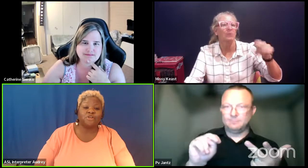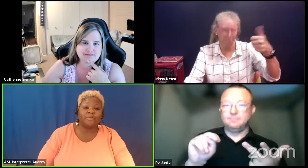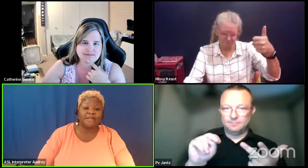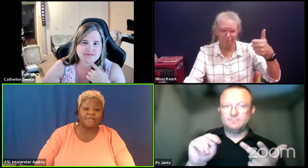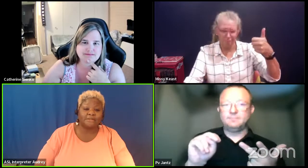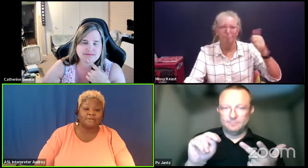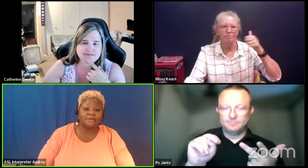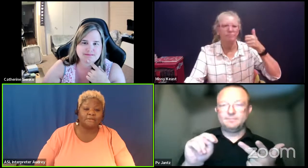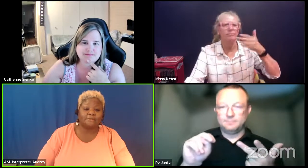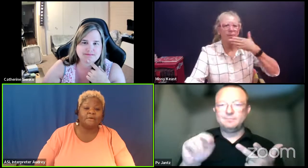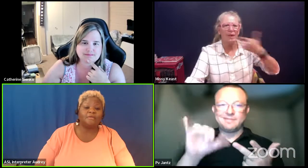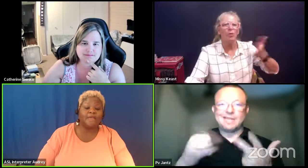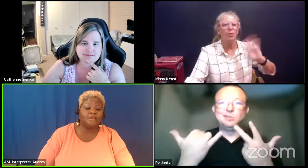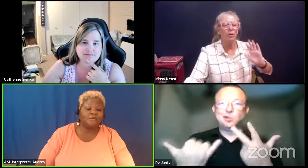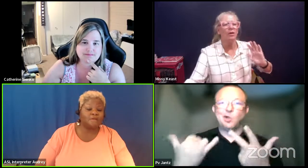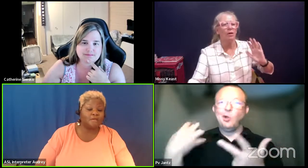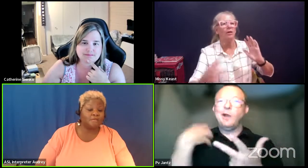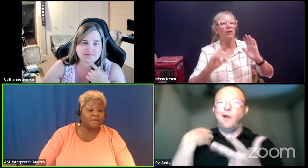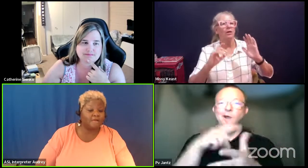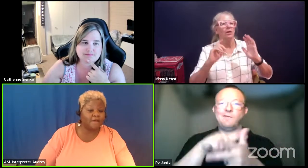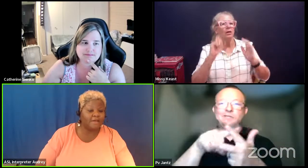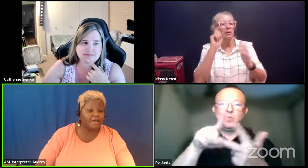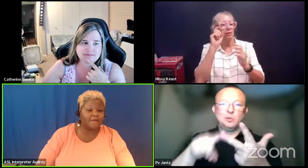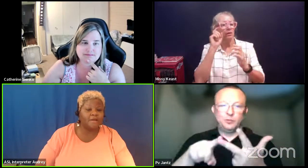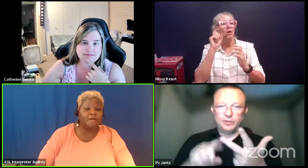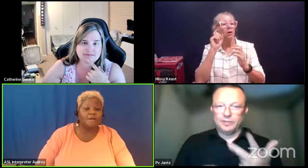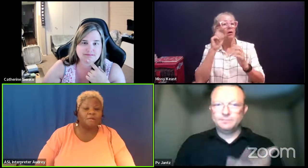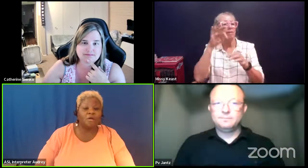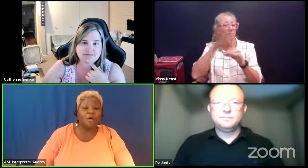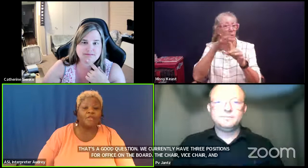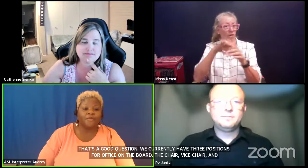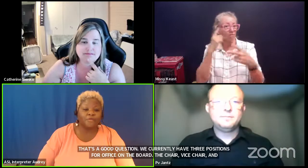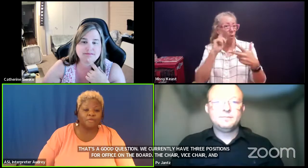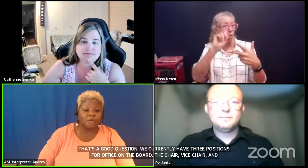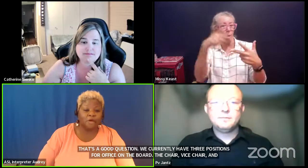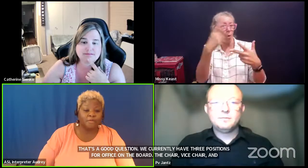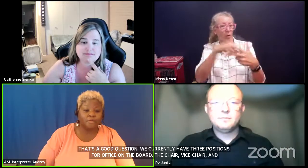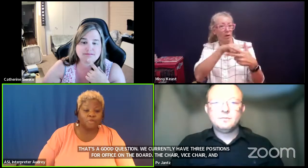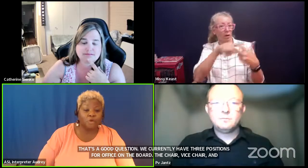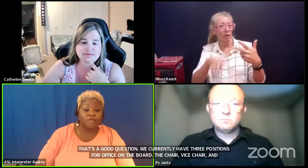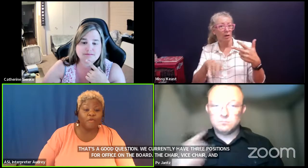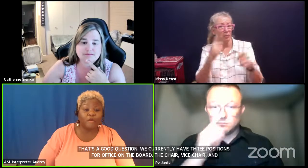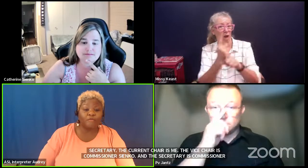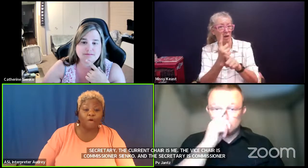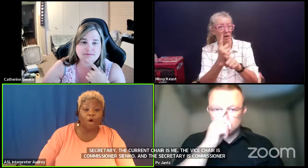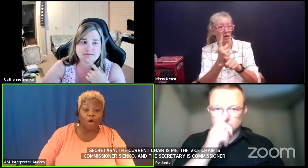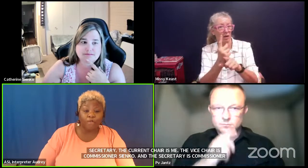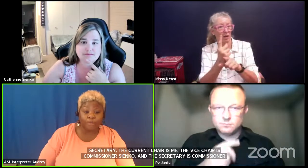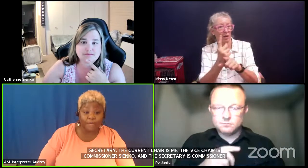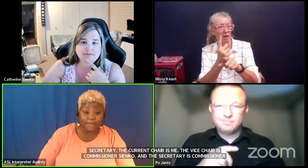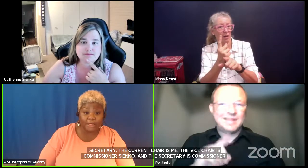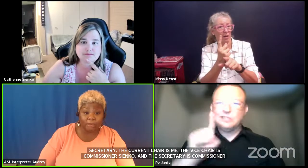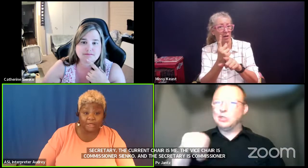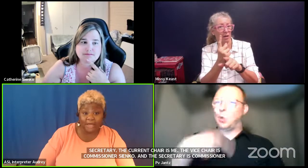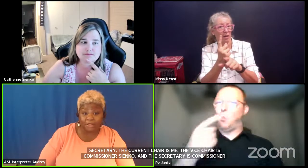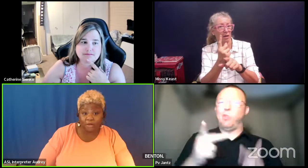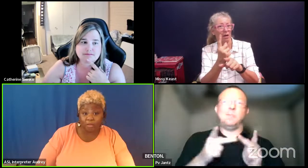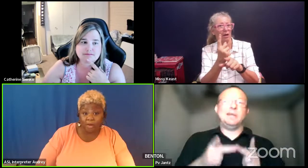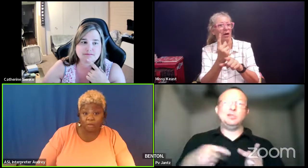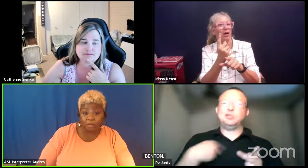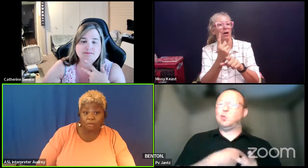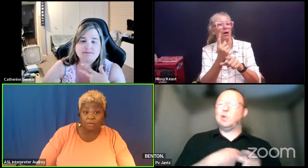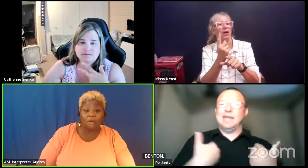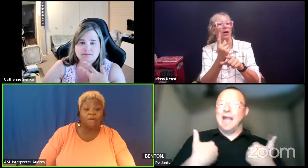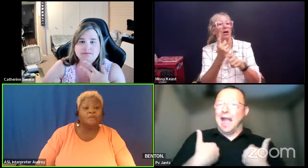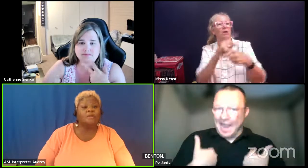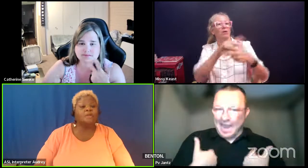Commissioner Benton. Thank you. Thank you for clarifying that. So all 3 of those are up. So we're voting for all three we'd like to know